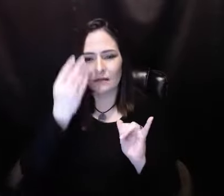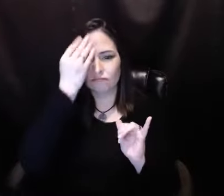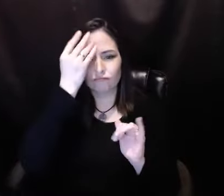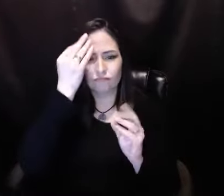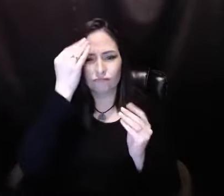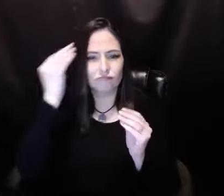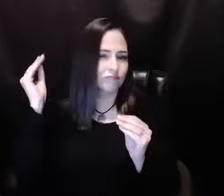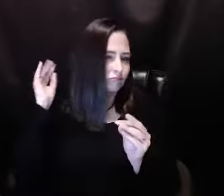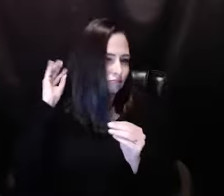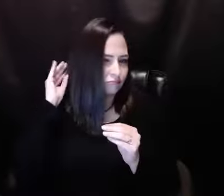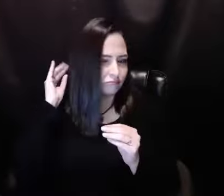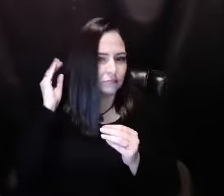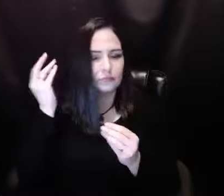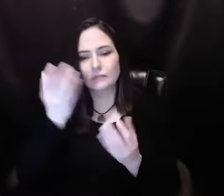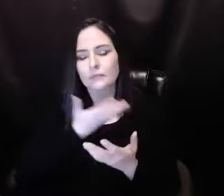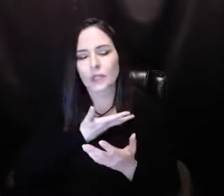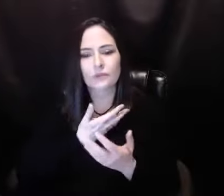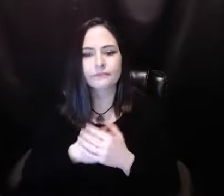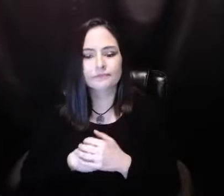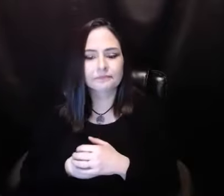There was that little table on it.